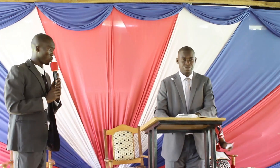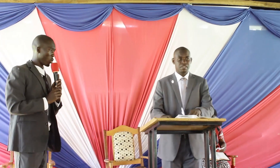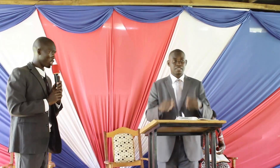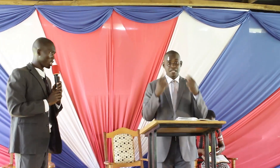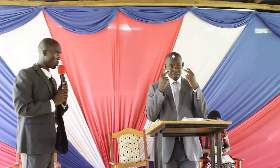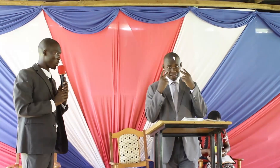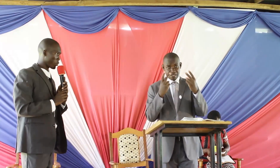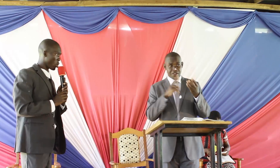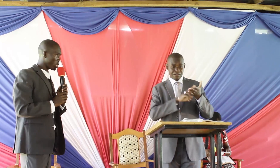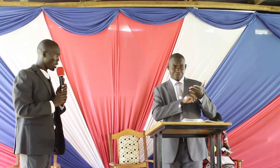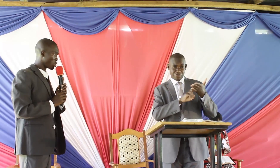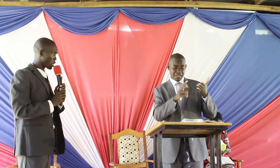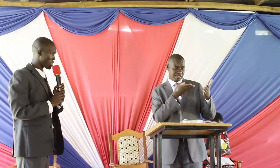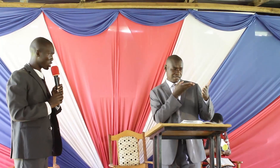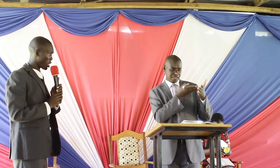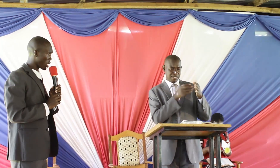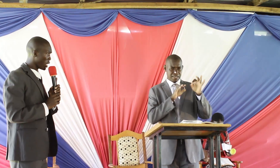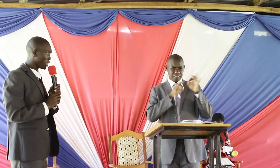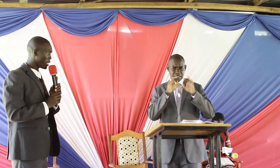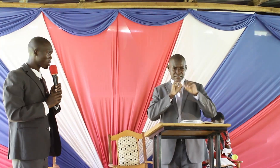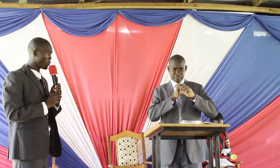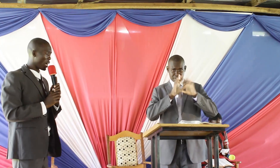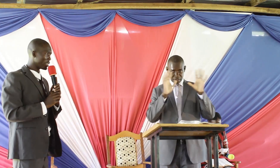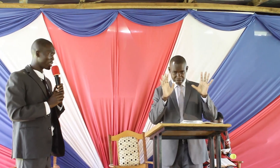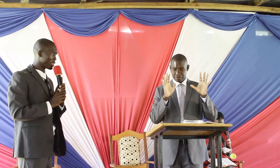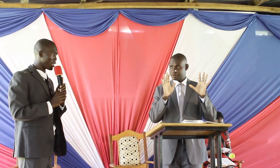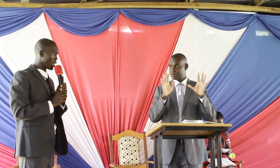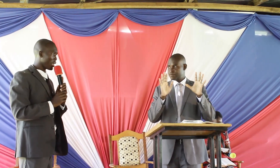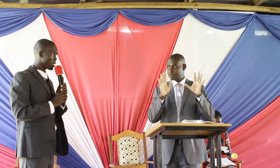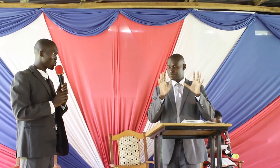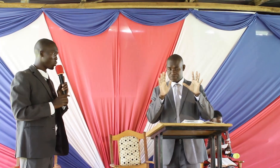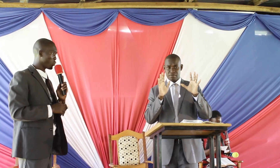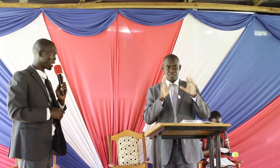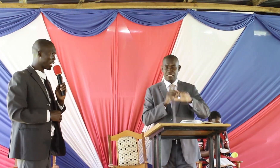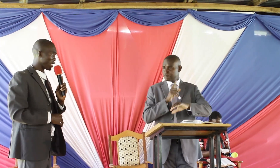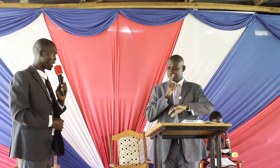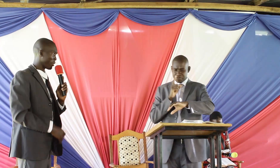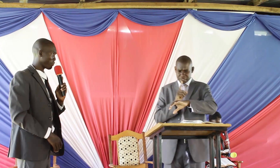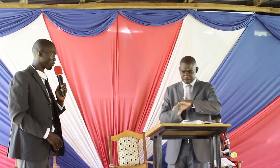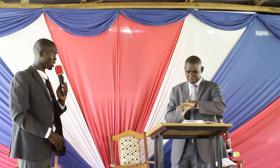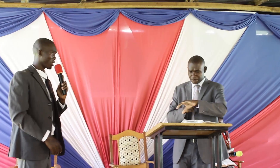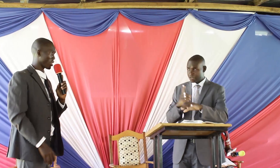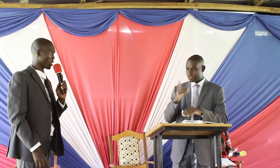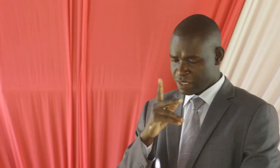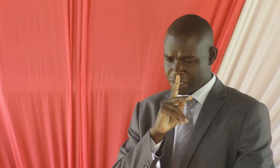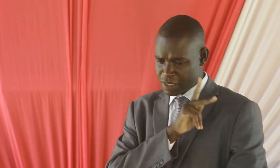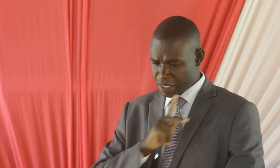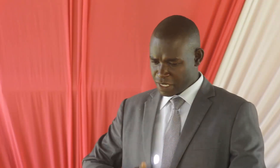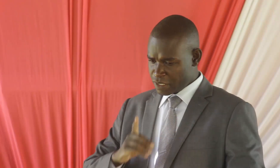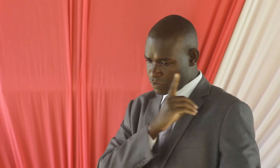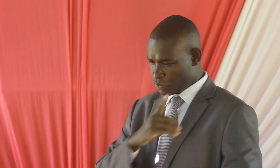Thank you for reading the word of God. As you can see, this verse is very clear.